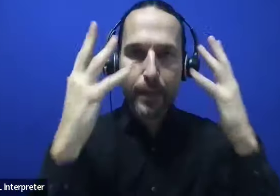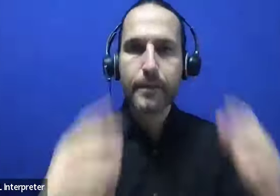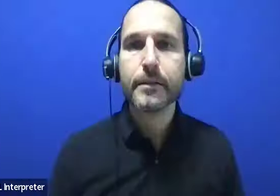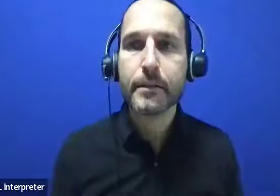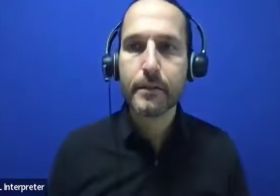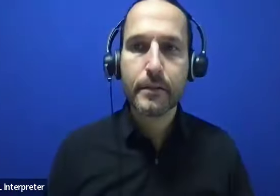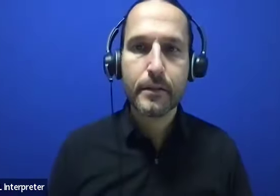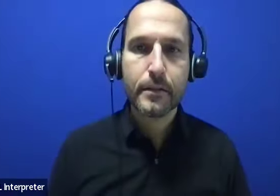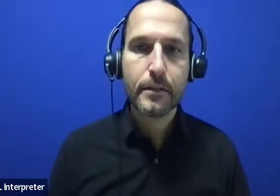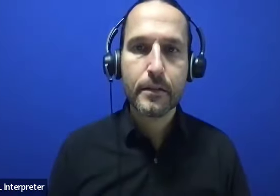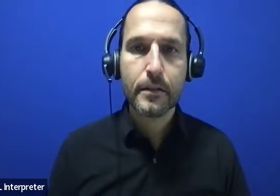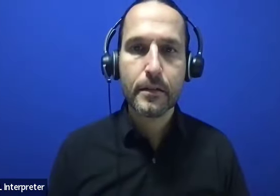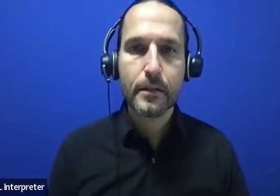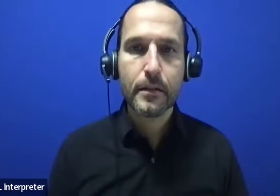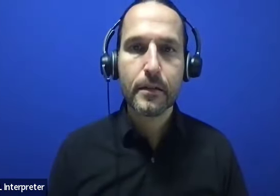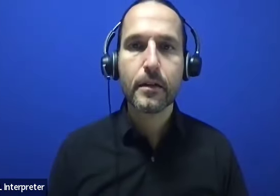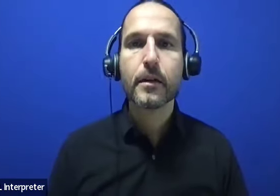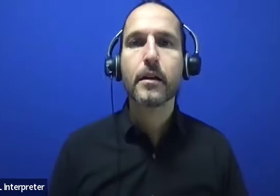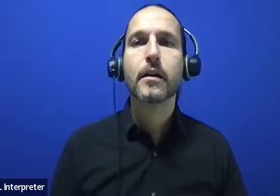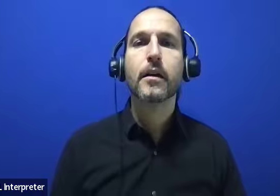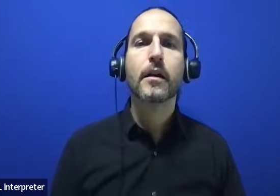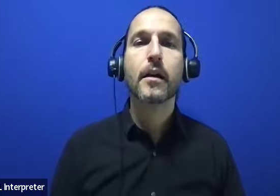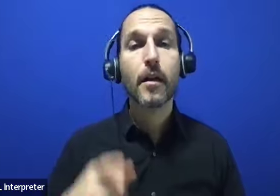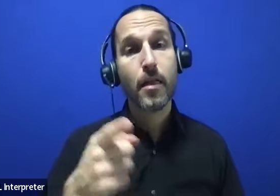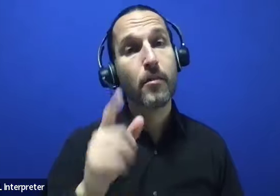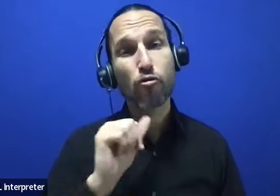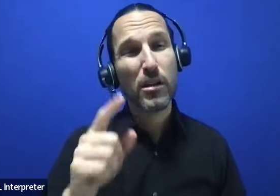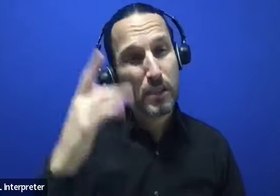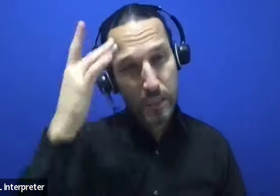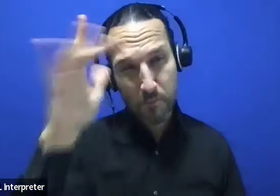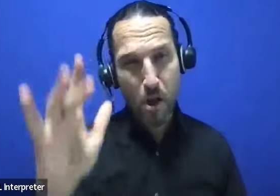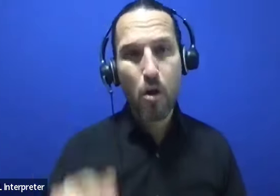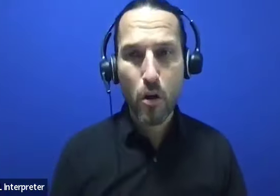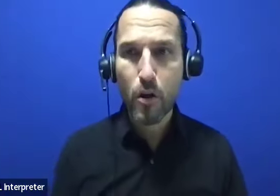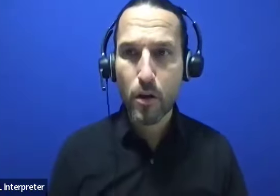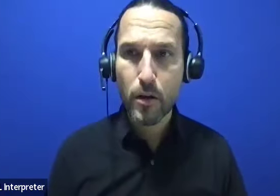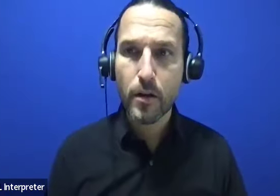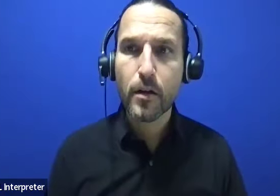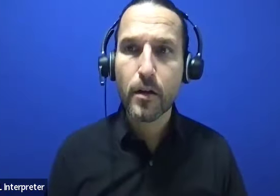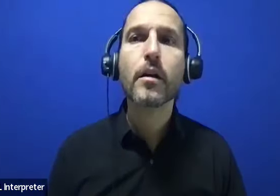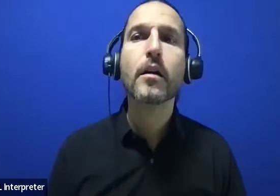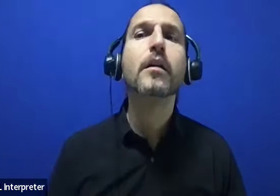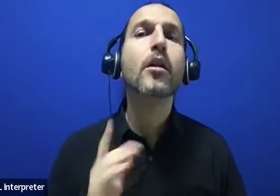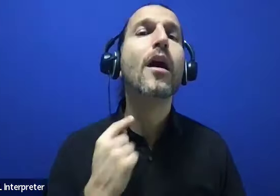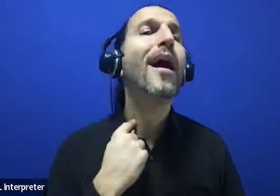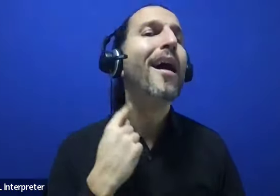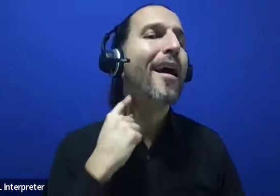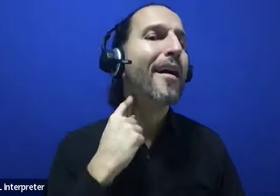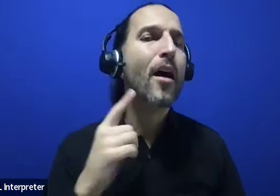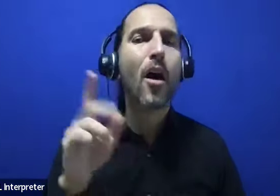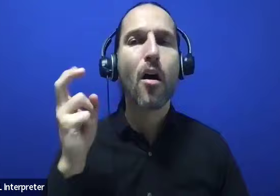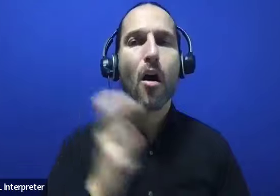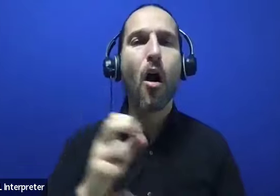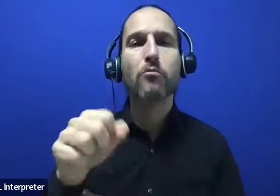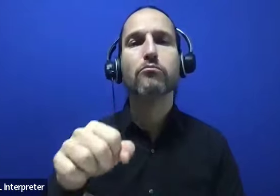move. But let me talk about how genius this is. You know how hard it is to hold our head up? All